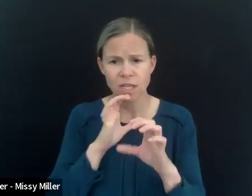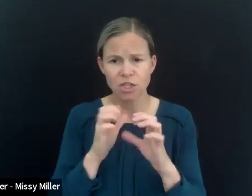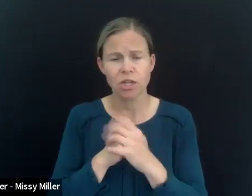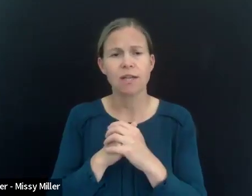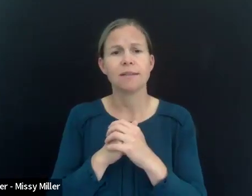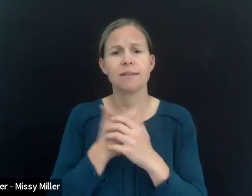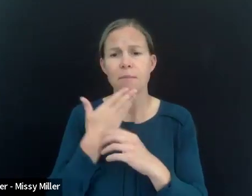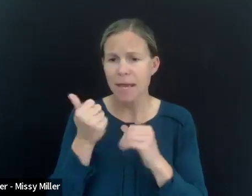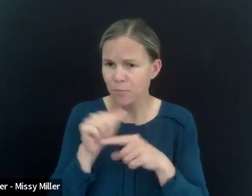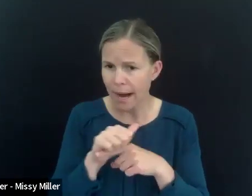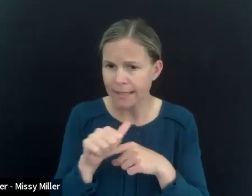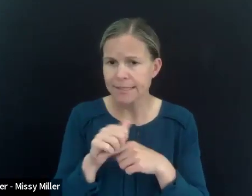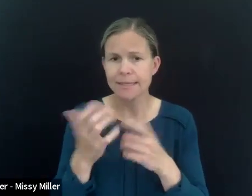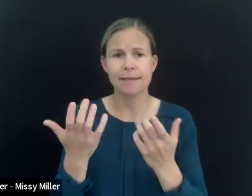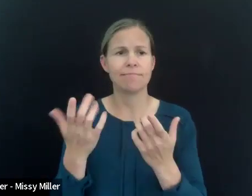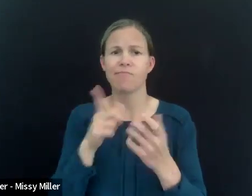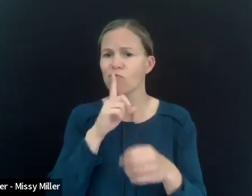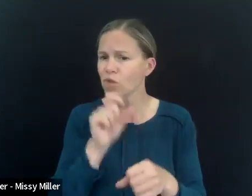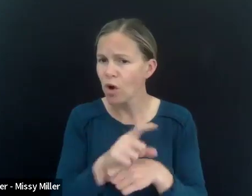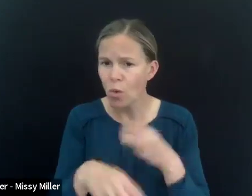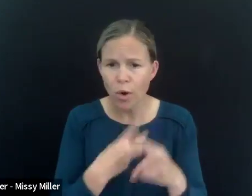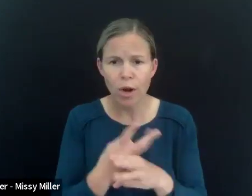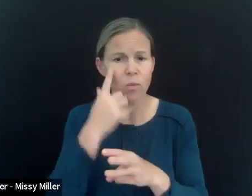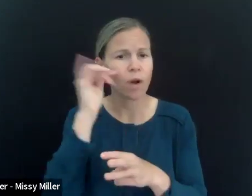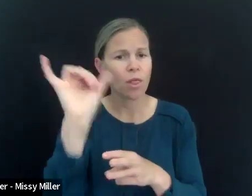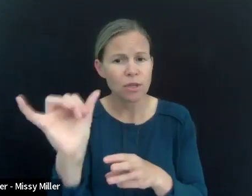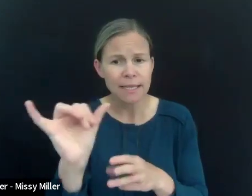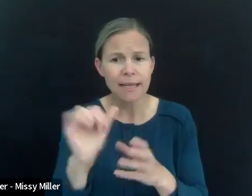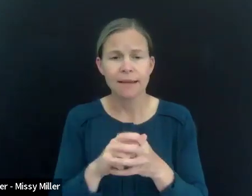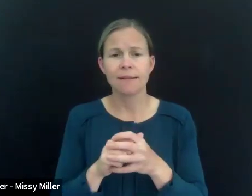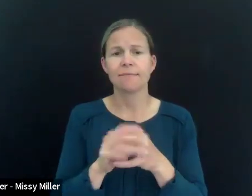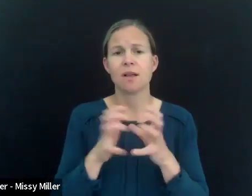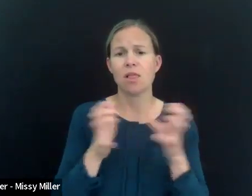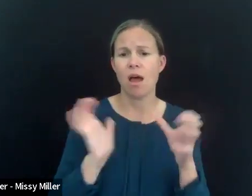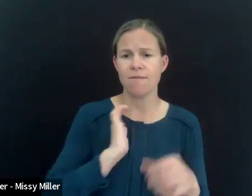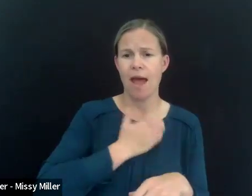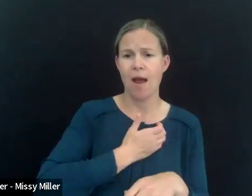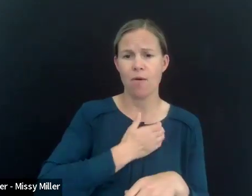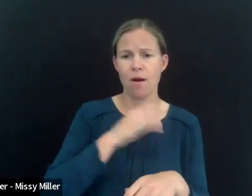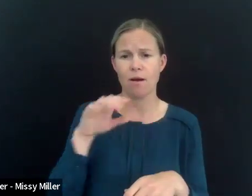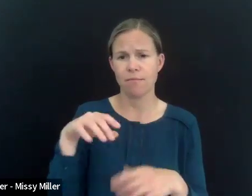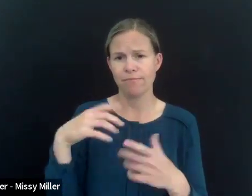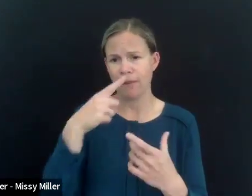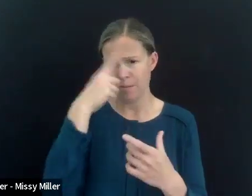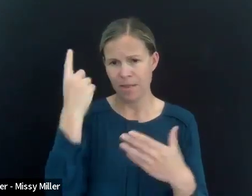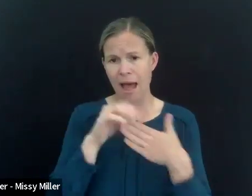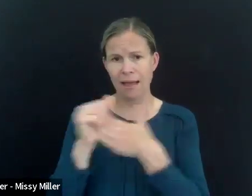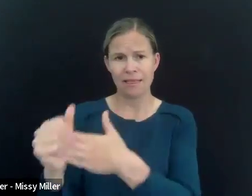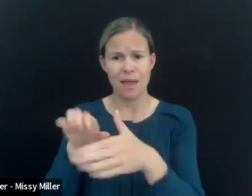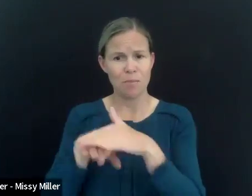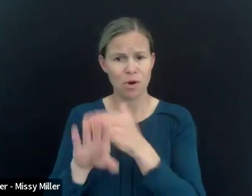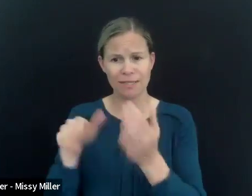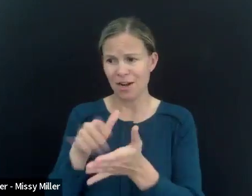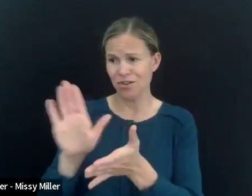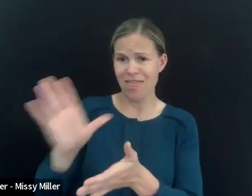best practices, and just the reality of what a lot of our Black-led birth centers are currently going through. And so we did